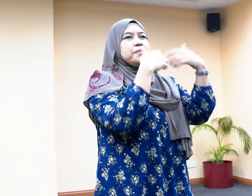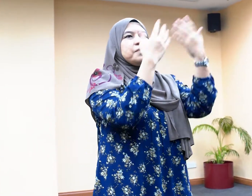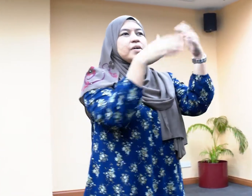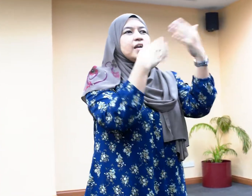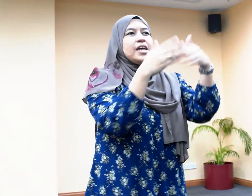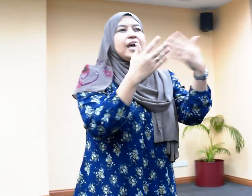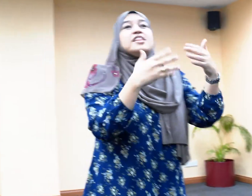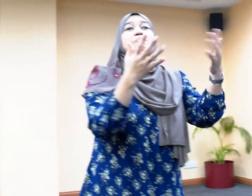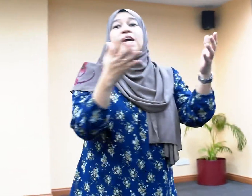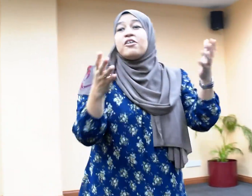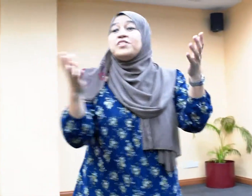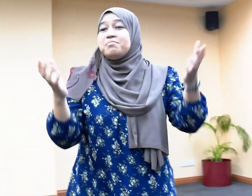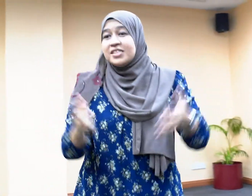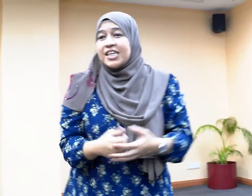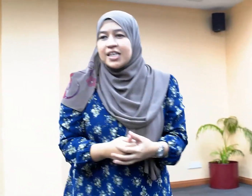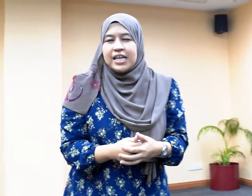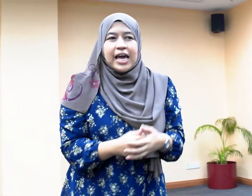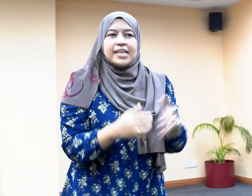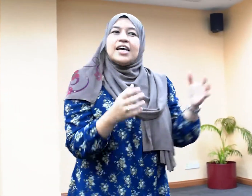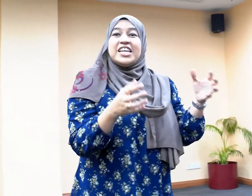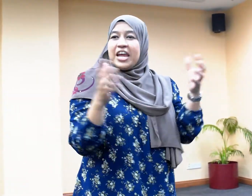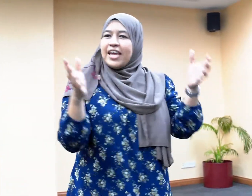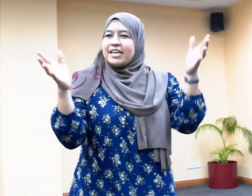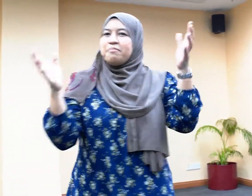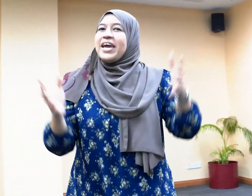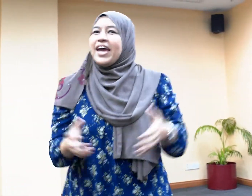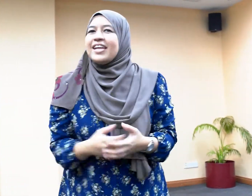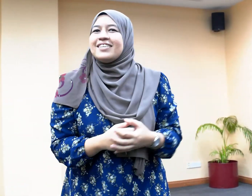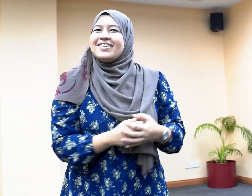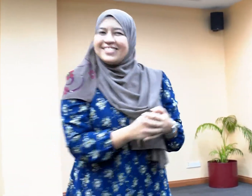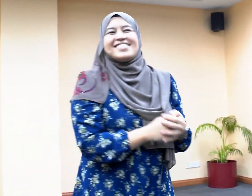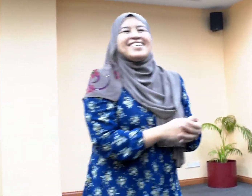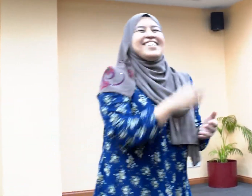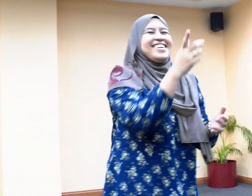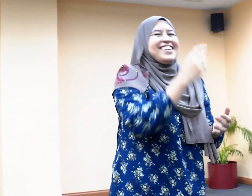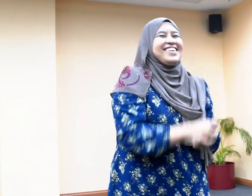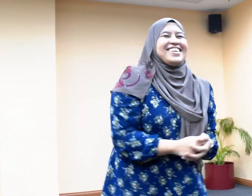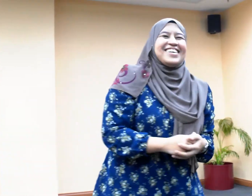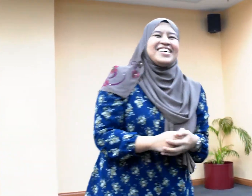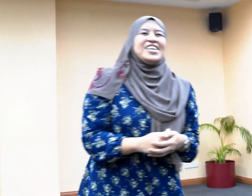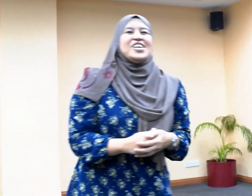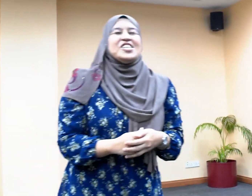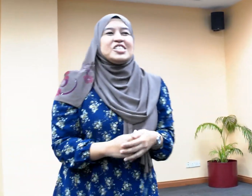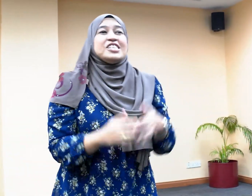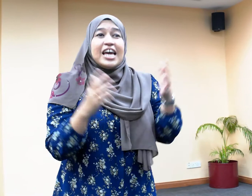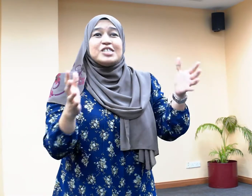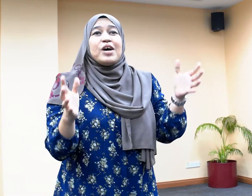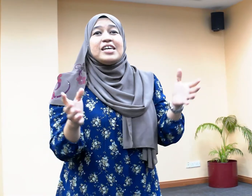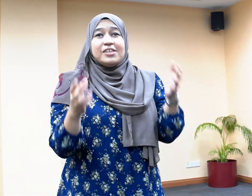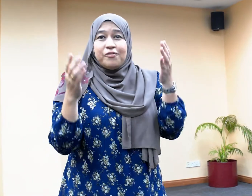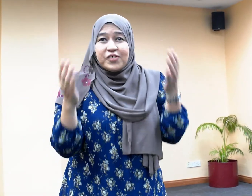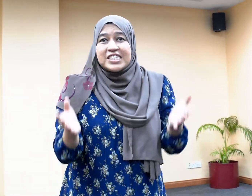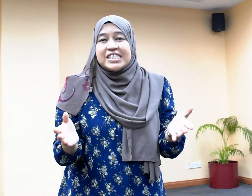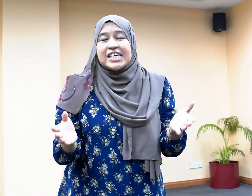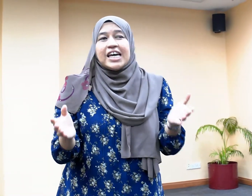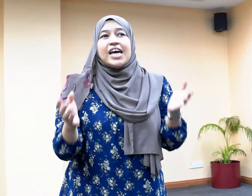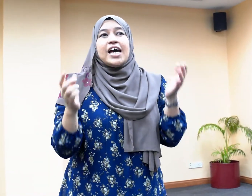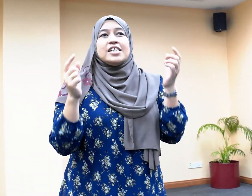At the back of the building Like Nenek Kebayan So that's not the first thing I